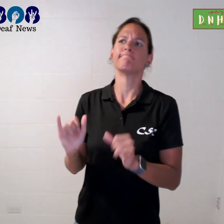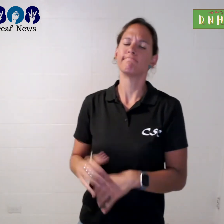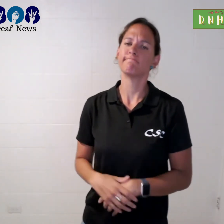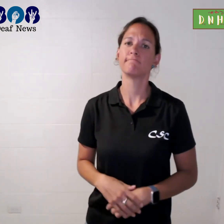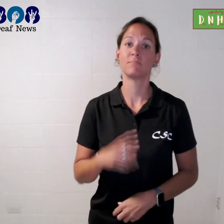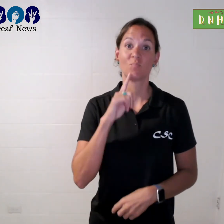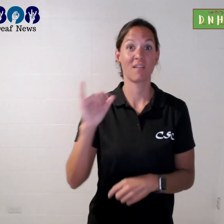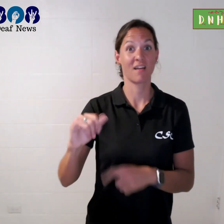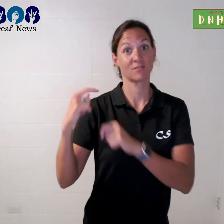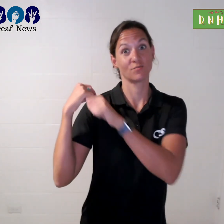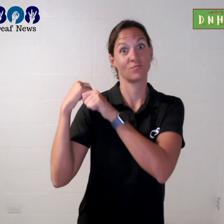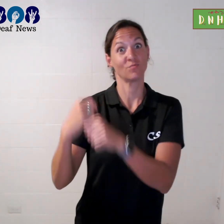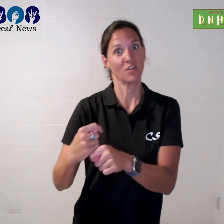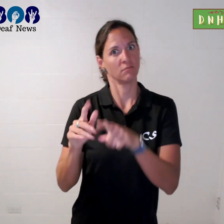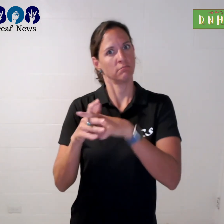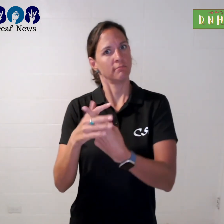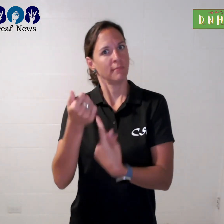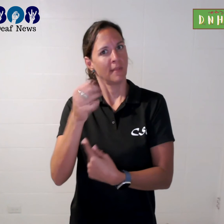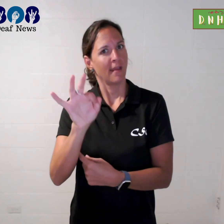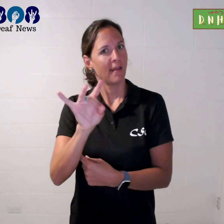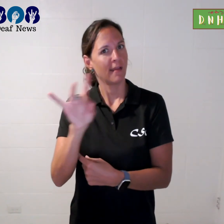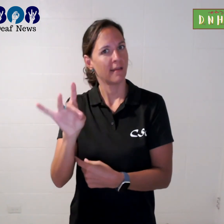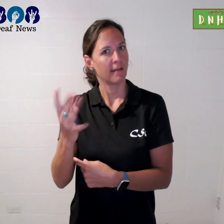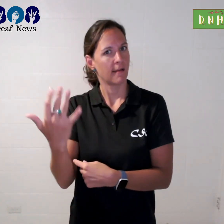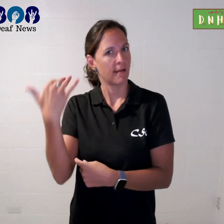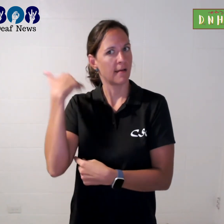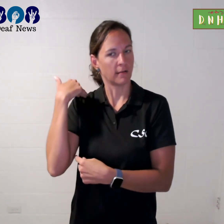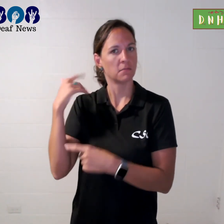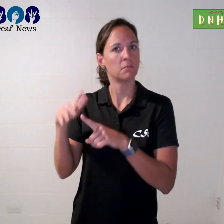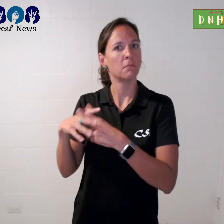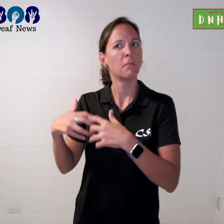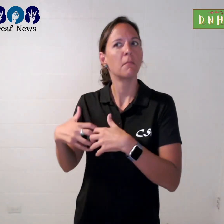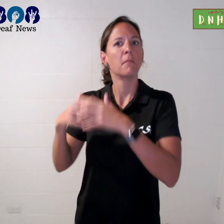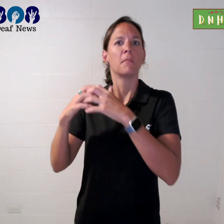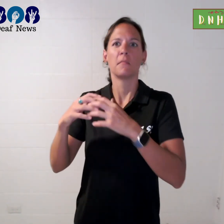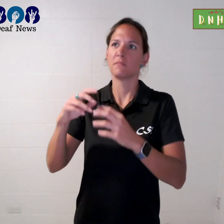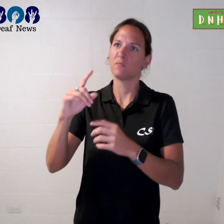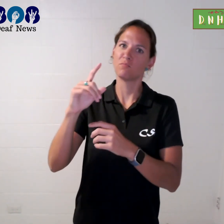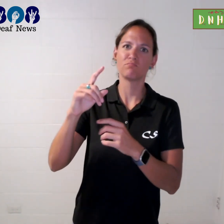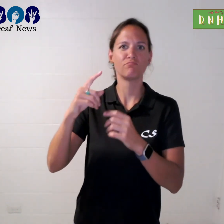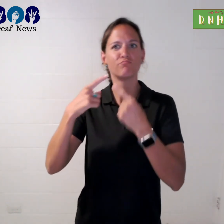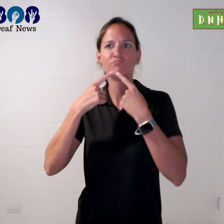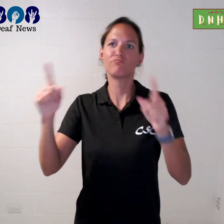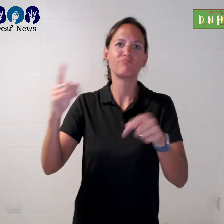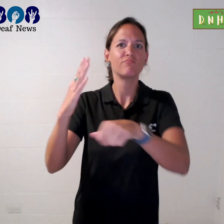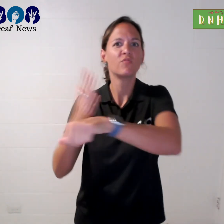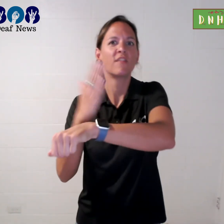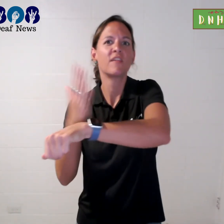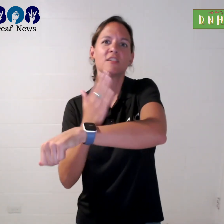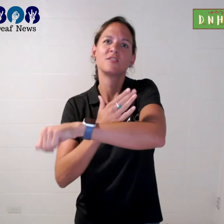This tradition started back in 1988 when it was $1 million